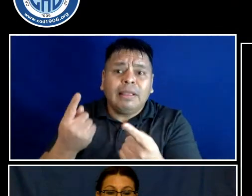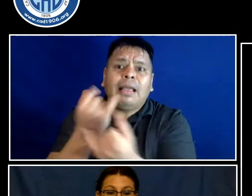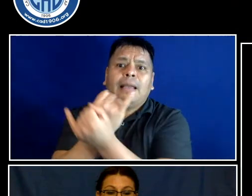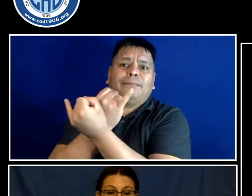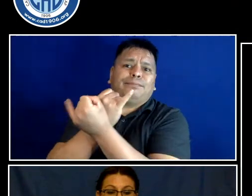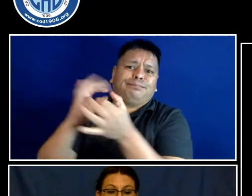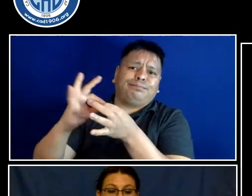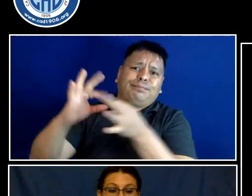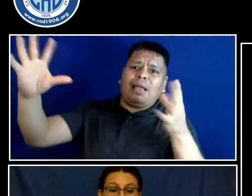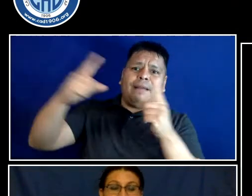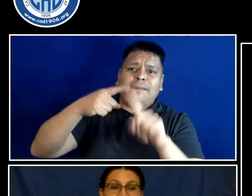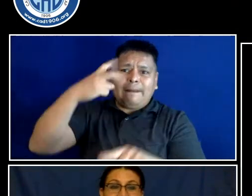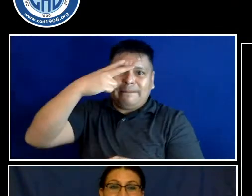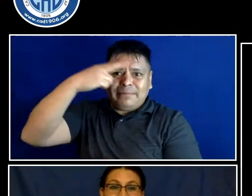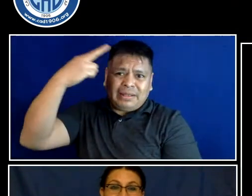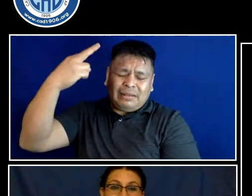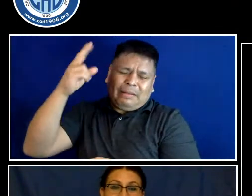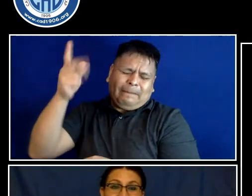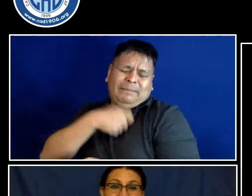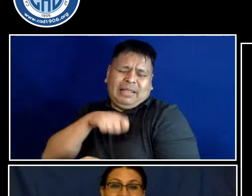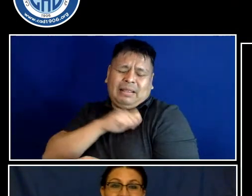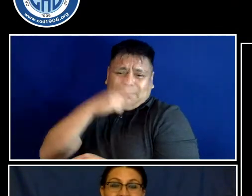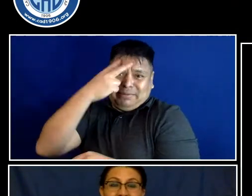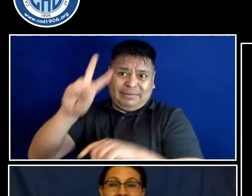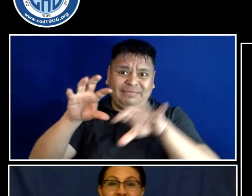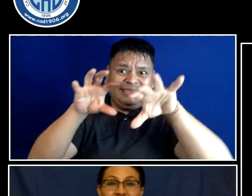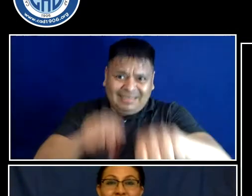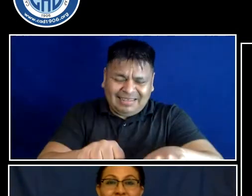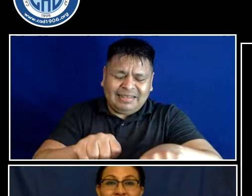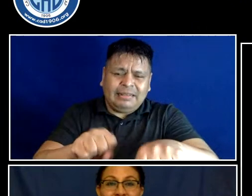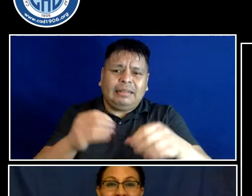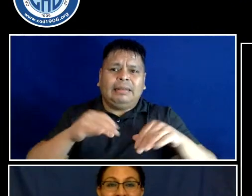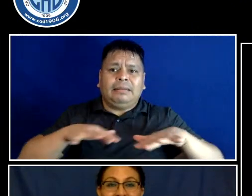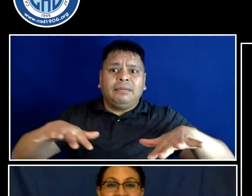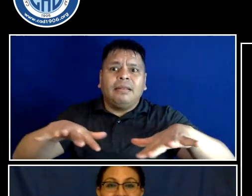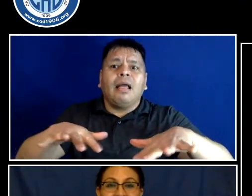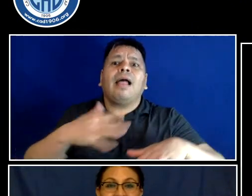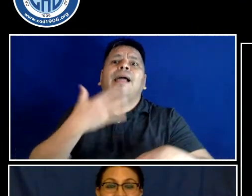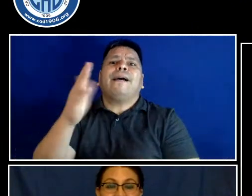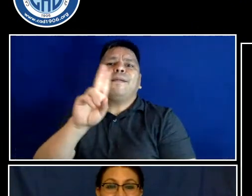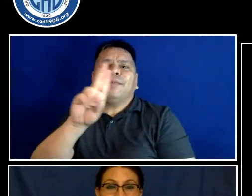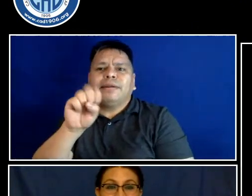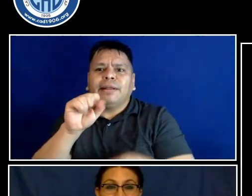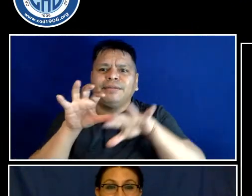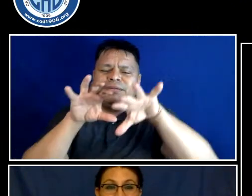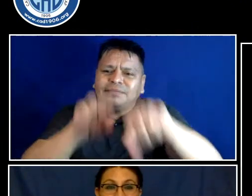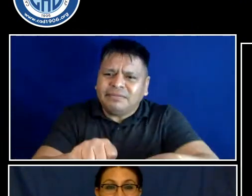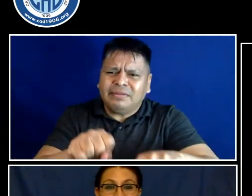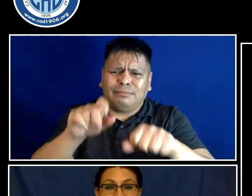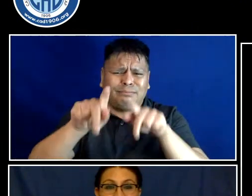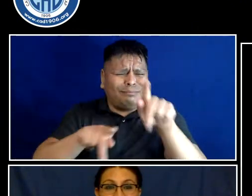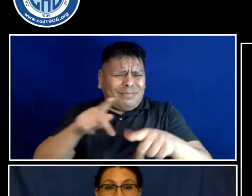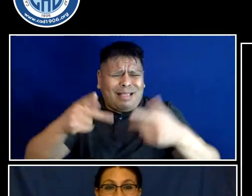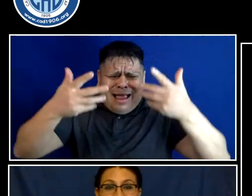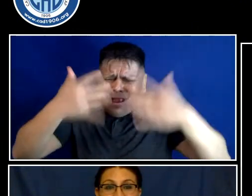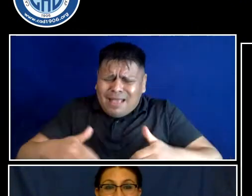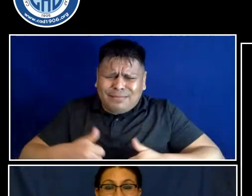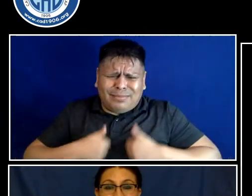the border issues came in and Mexico broke away from Spain